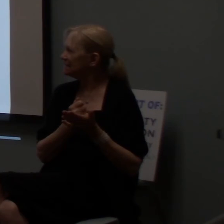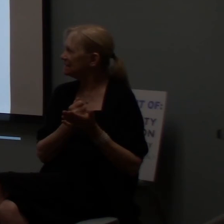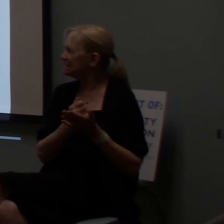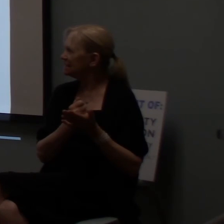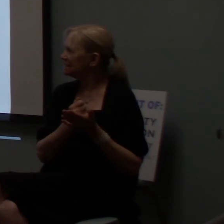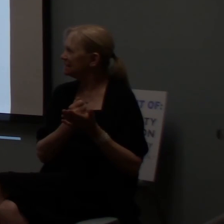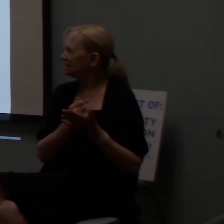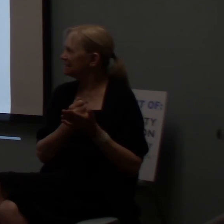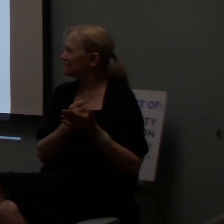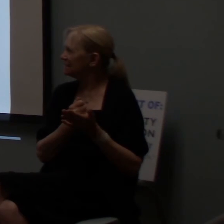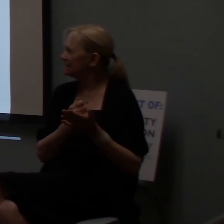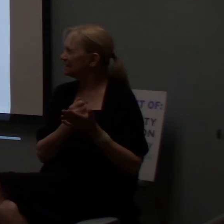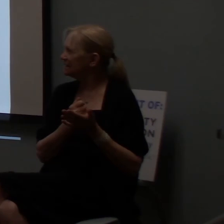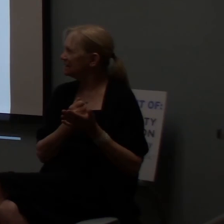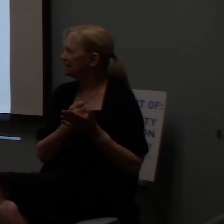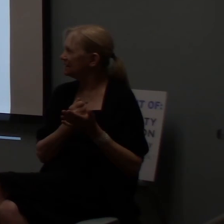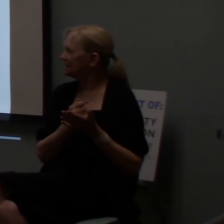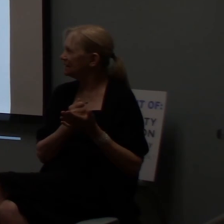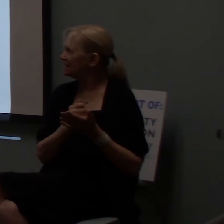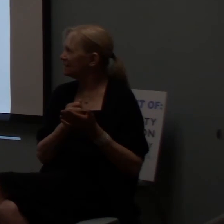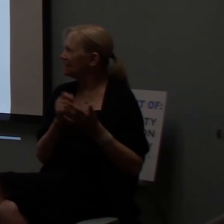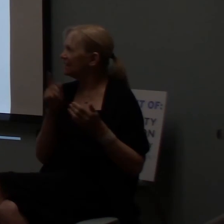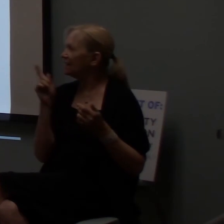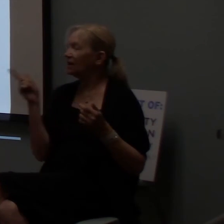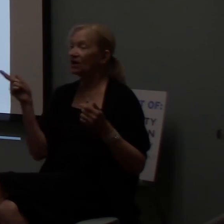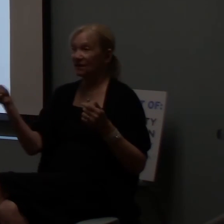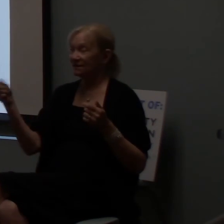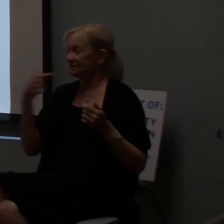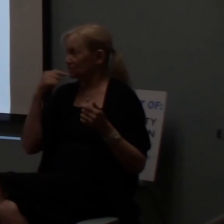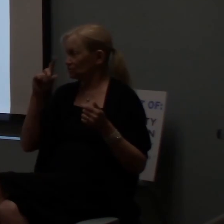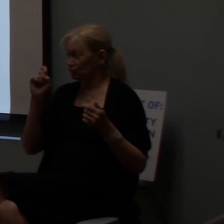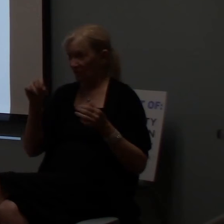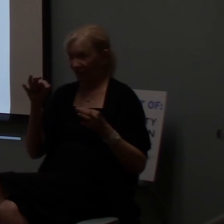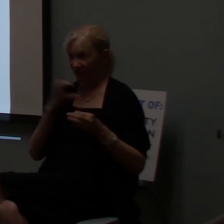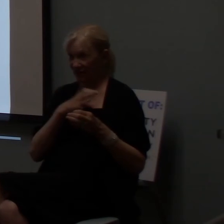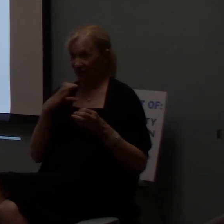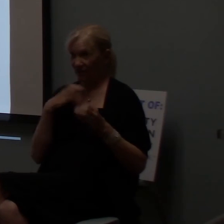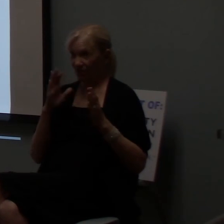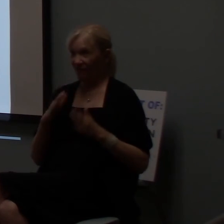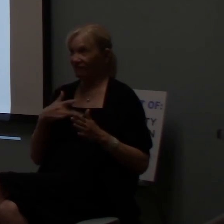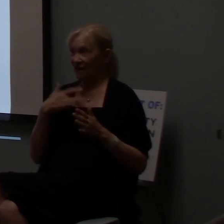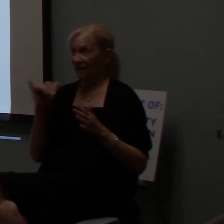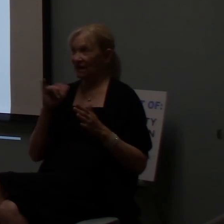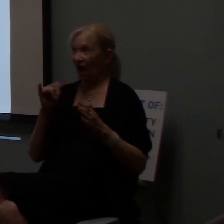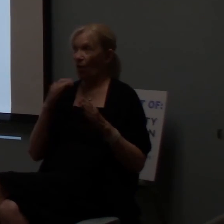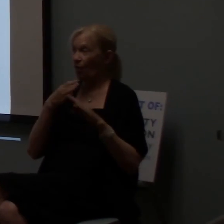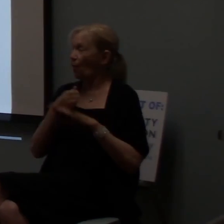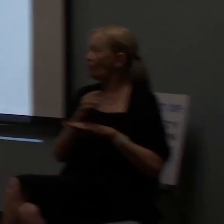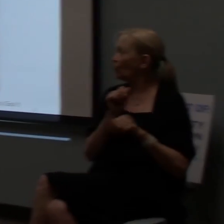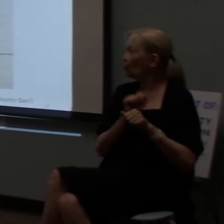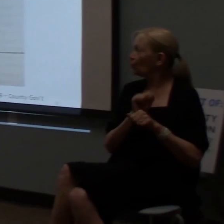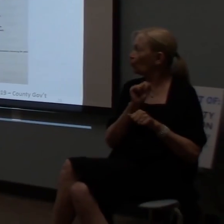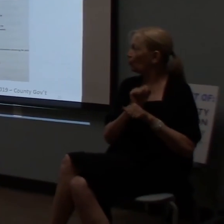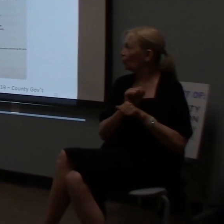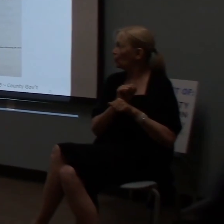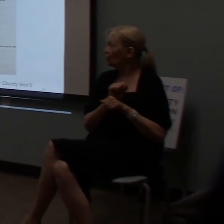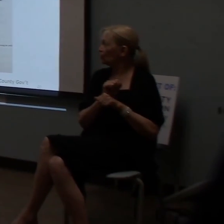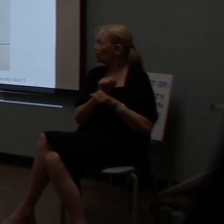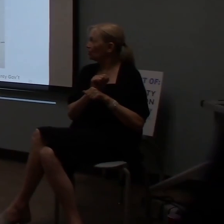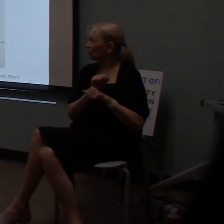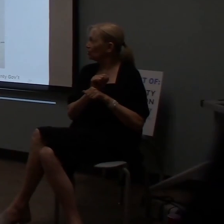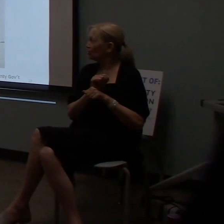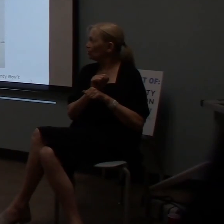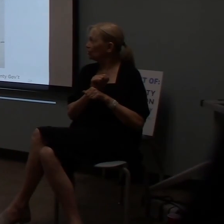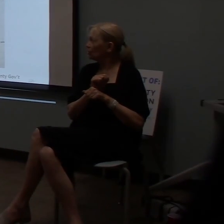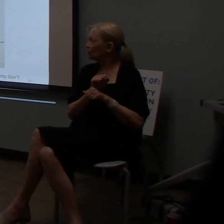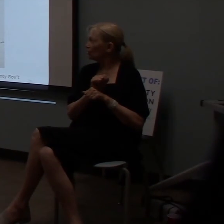now? So did everybody hear the question? The question was whether the commissioners feel like they're overworked now. I will say the commissioners, sorry,